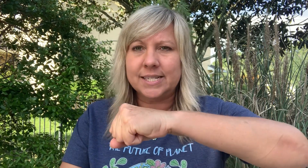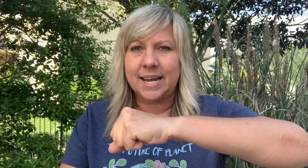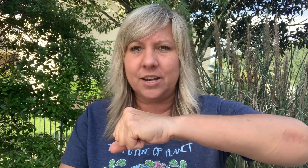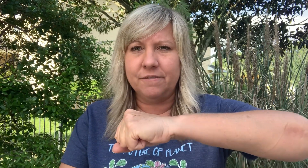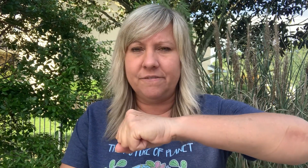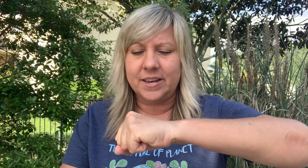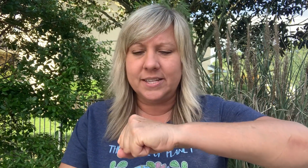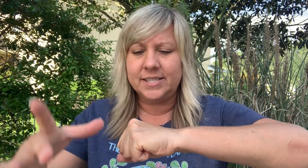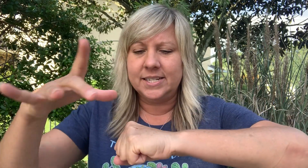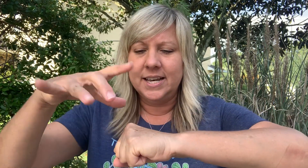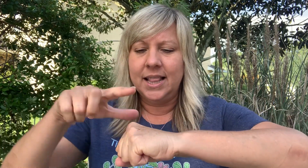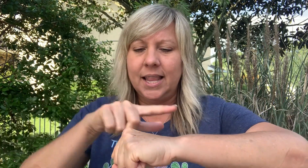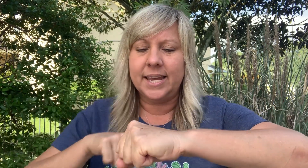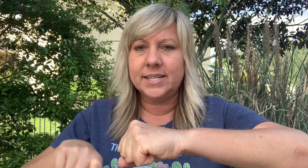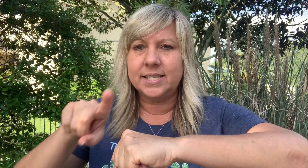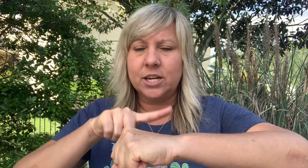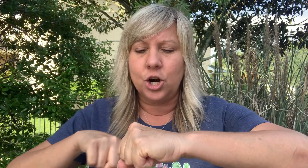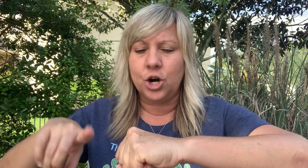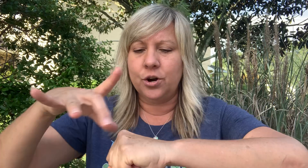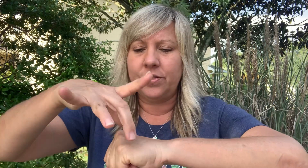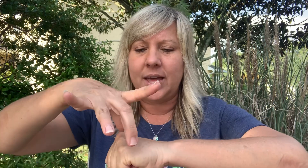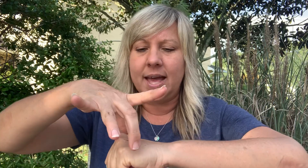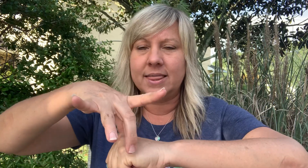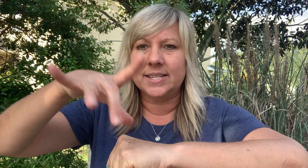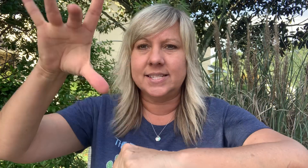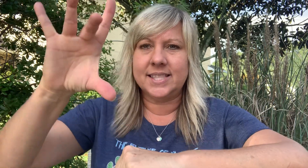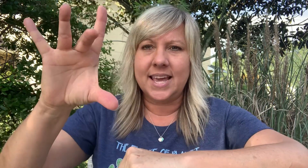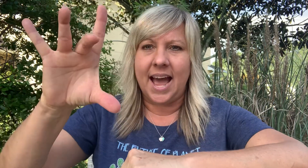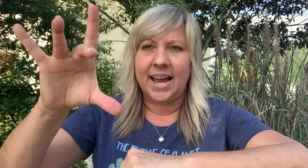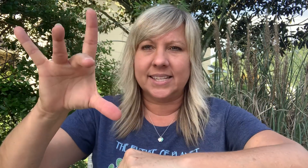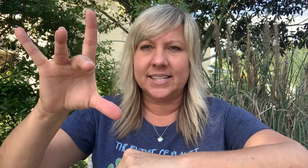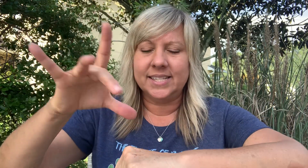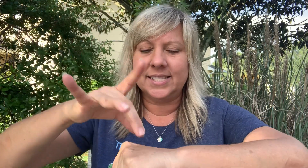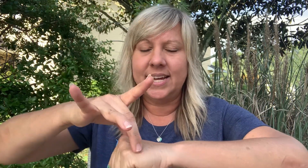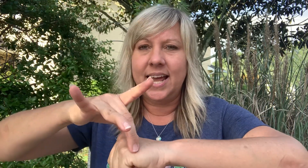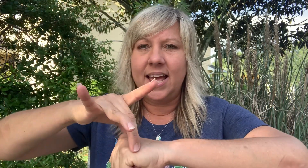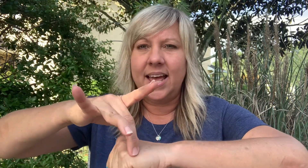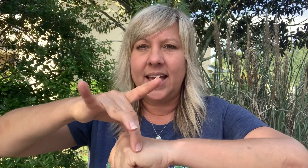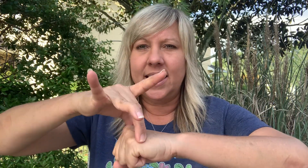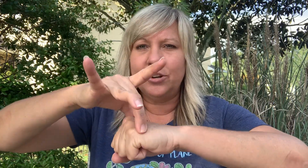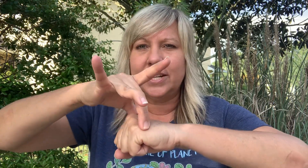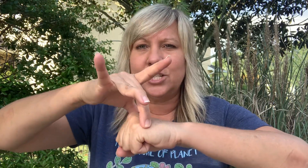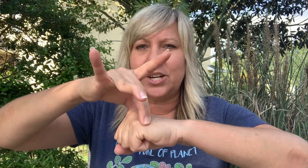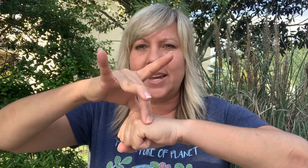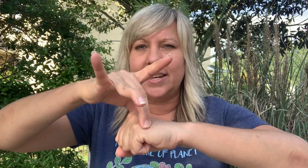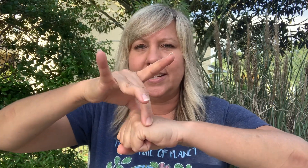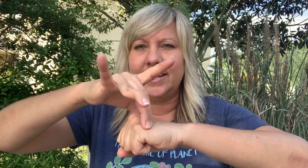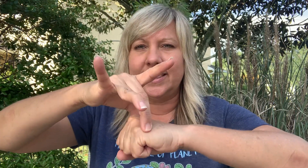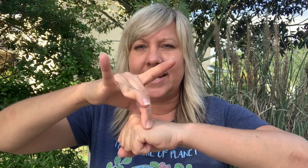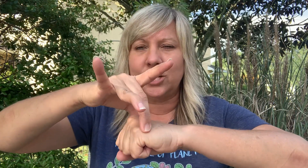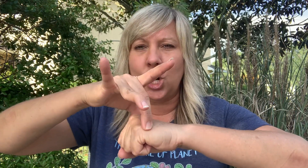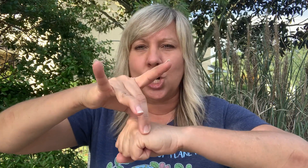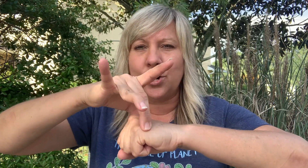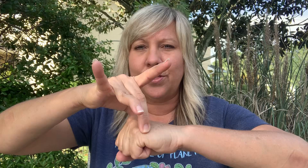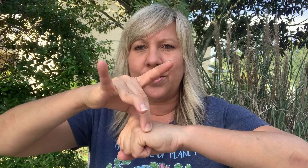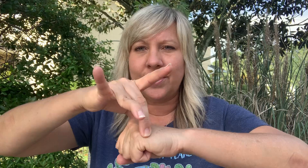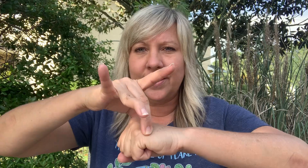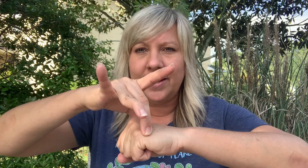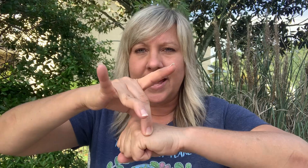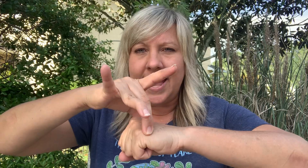take your fist like it's the Earth, and this is the axis, and you're going to shake it. That's Earth.